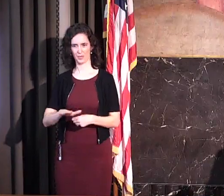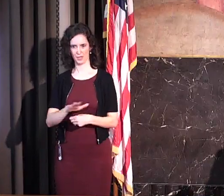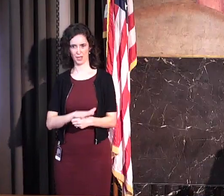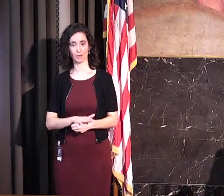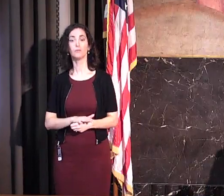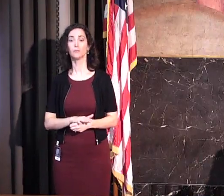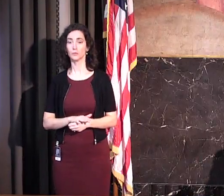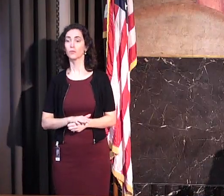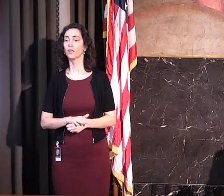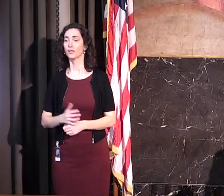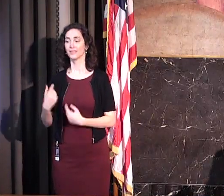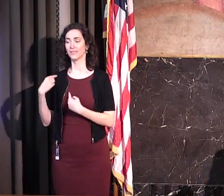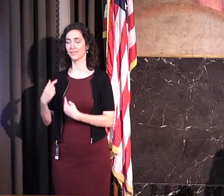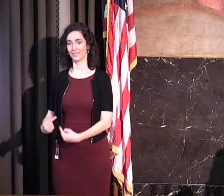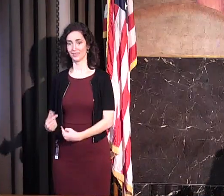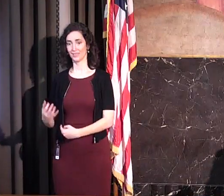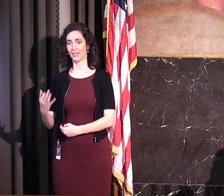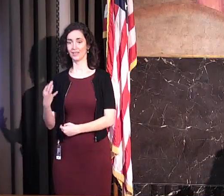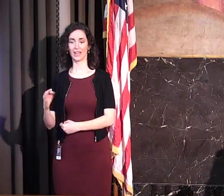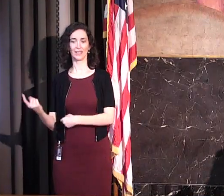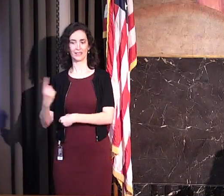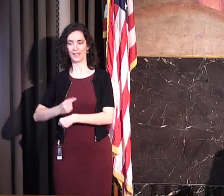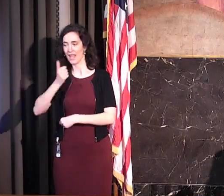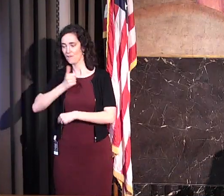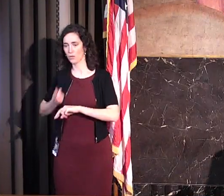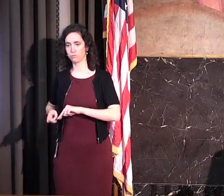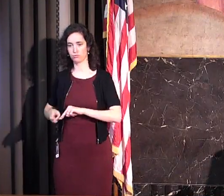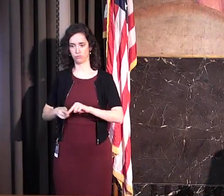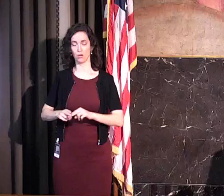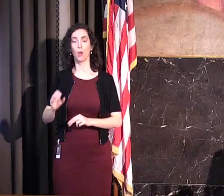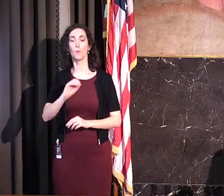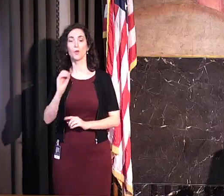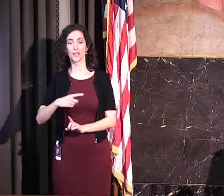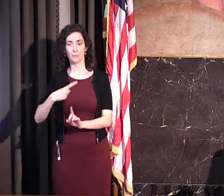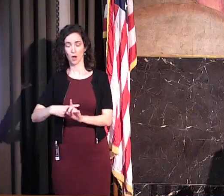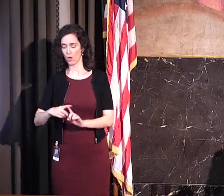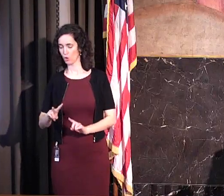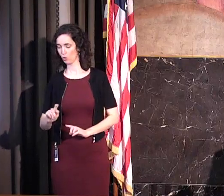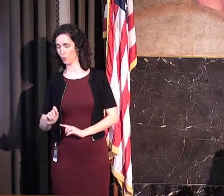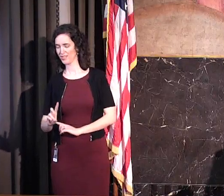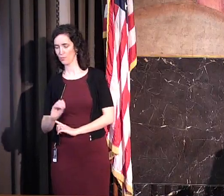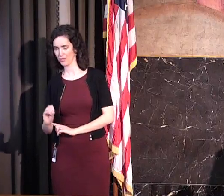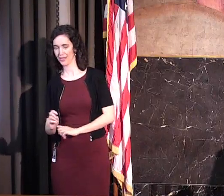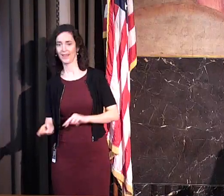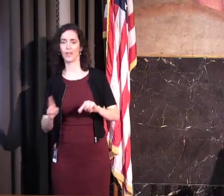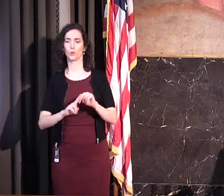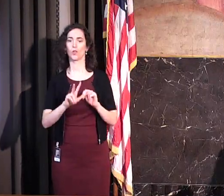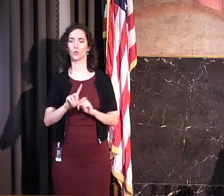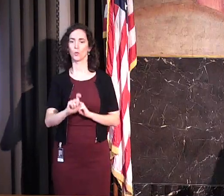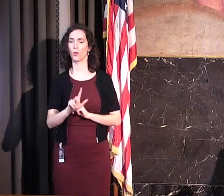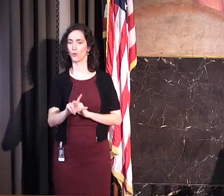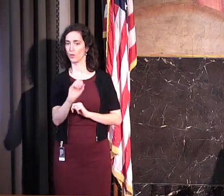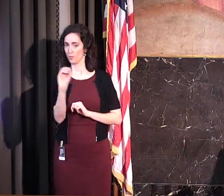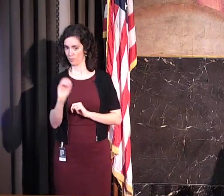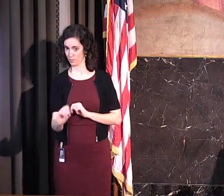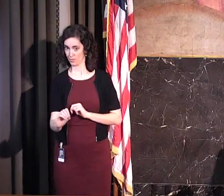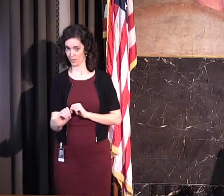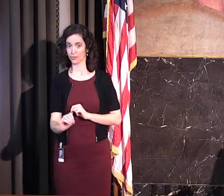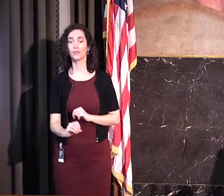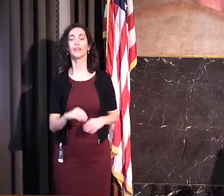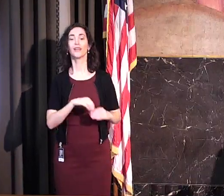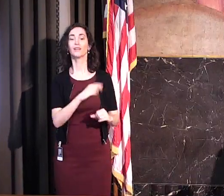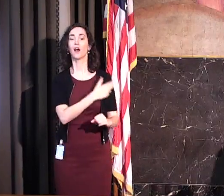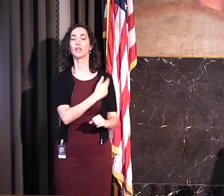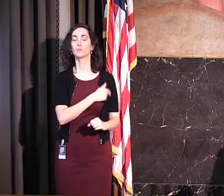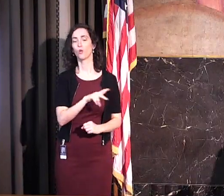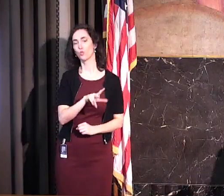cases have been going up consistently for the past 19 days. Percent positivity went up from 2.7 to 3.3%, and there are 32